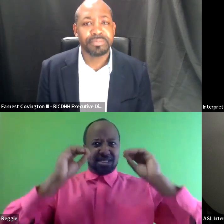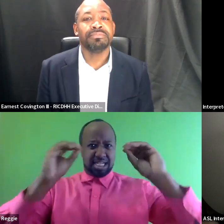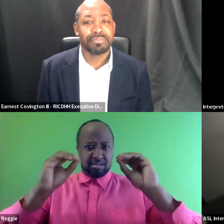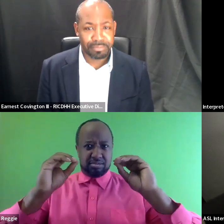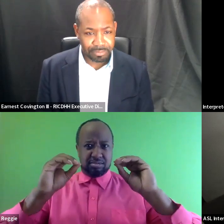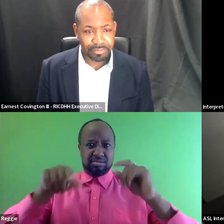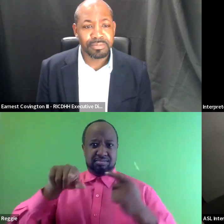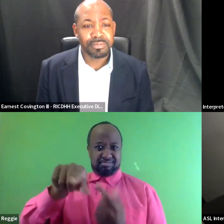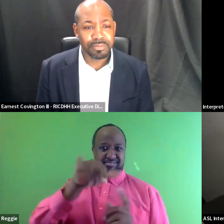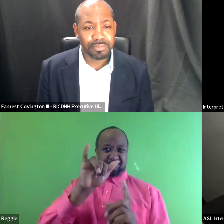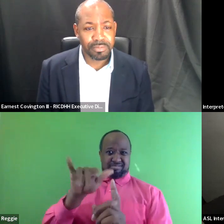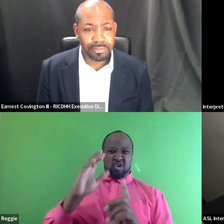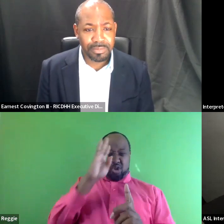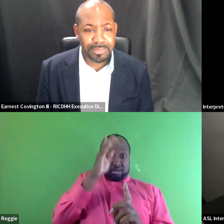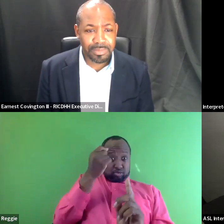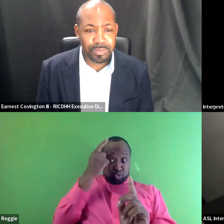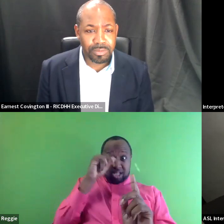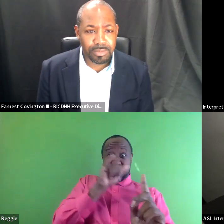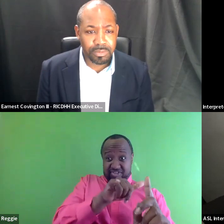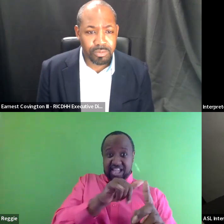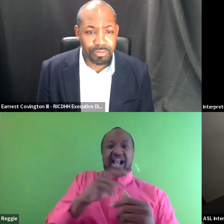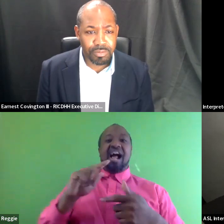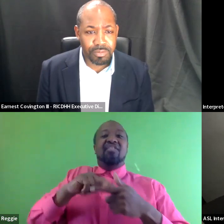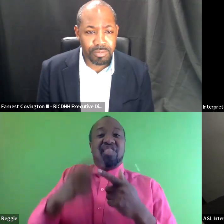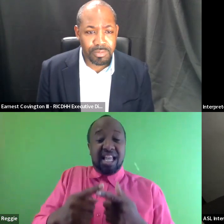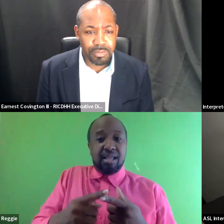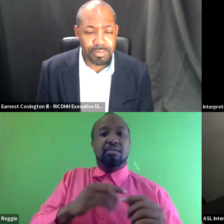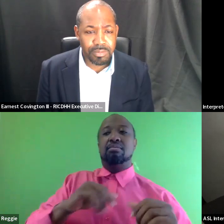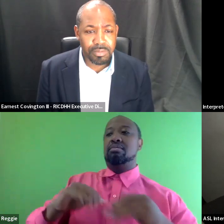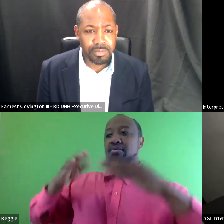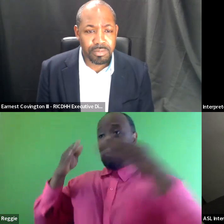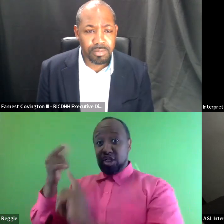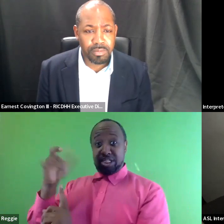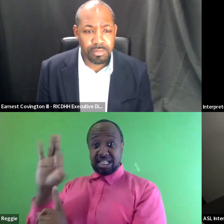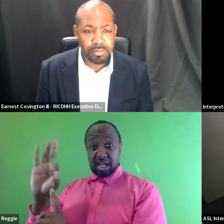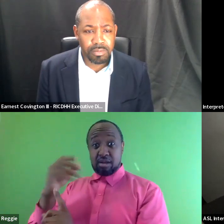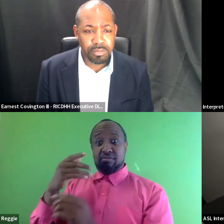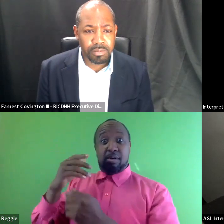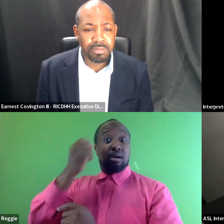fine. We're going to try different strategies. I'll try different things in my teaching.